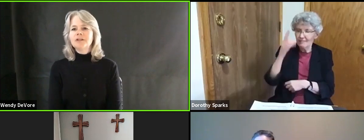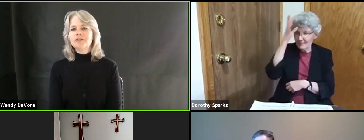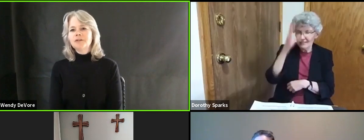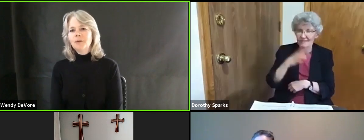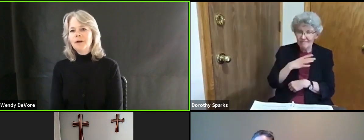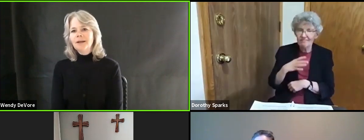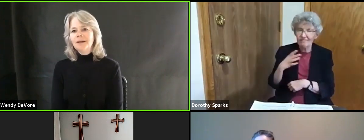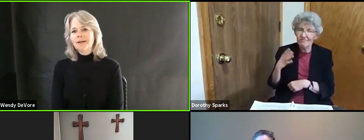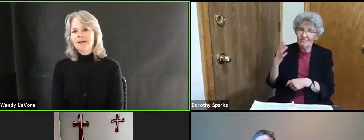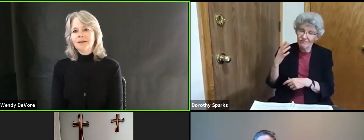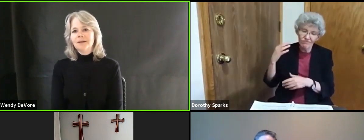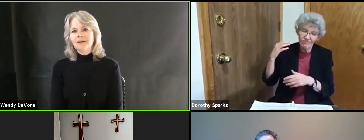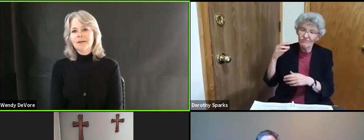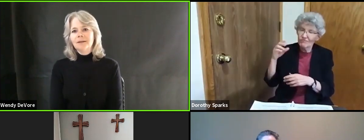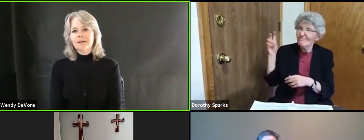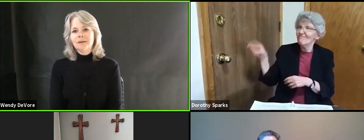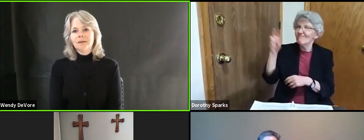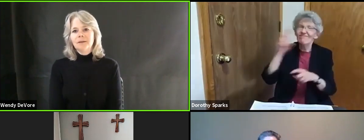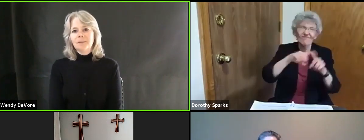to share a story.